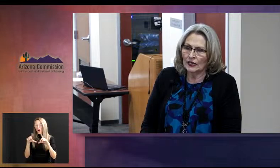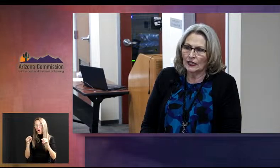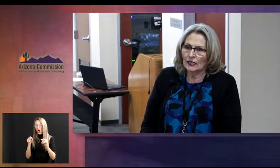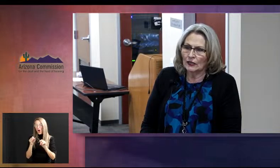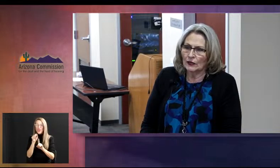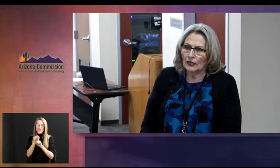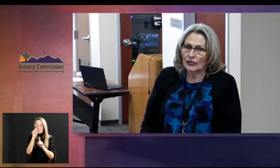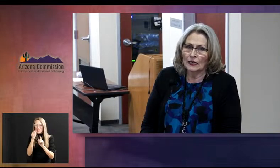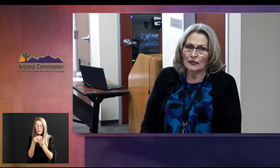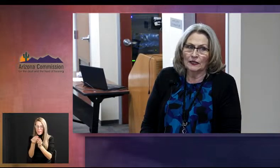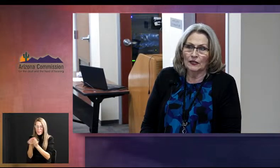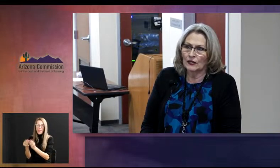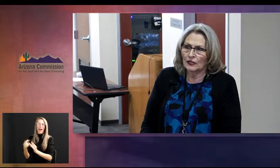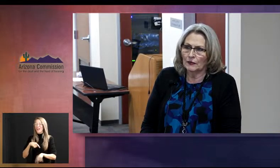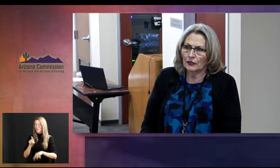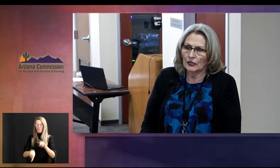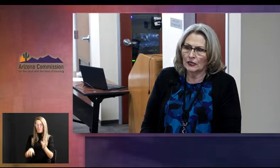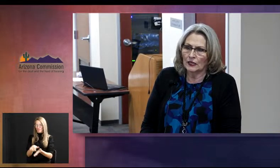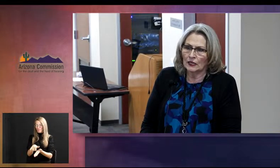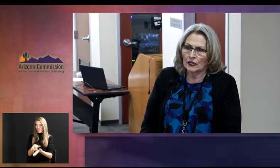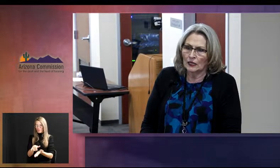Yeah, what do you?